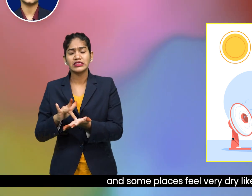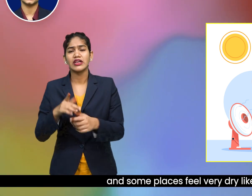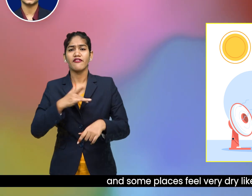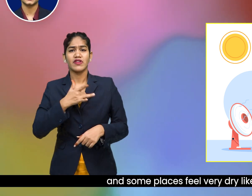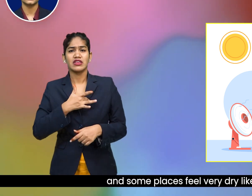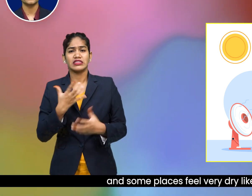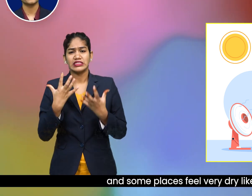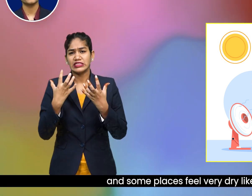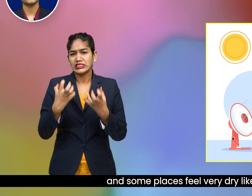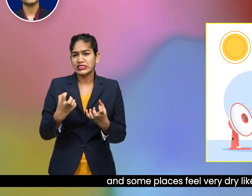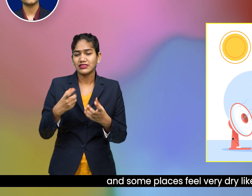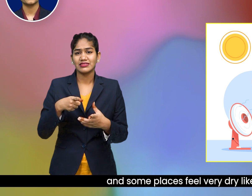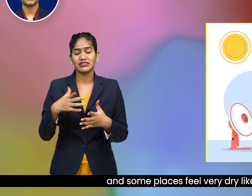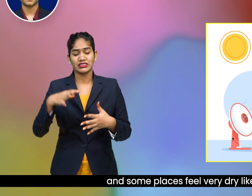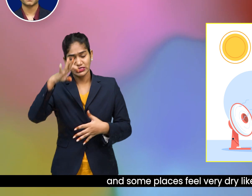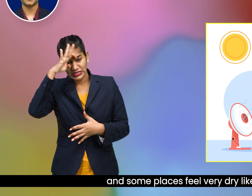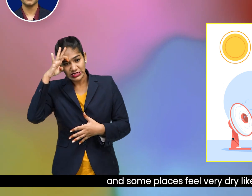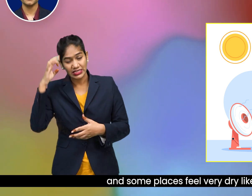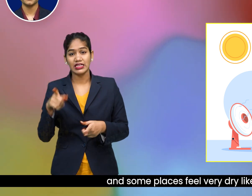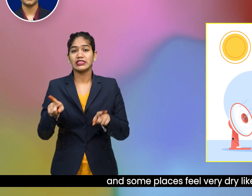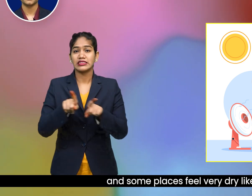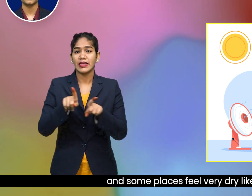like deserts.